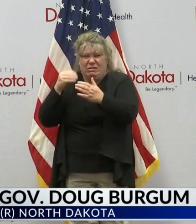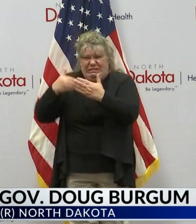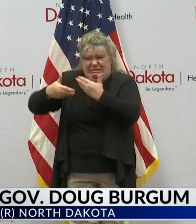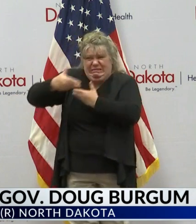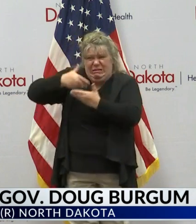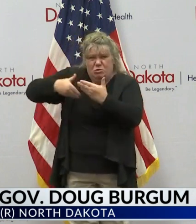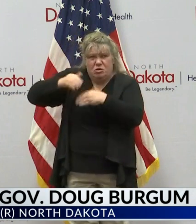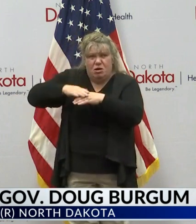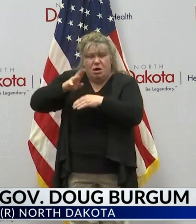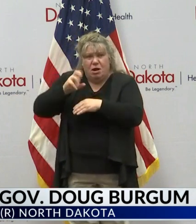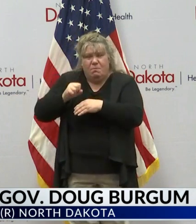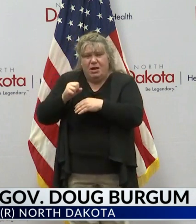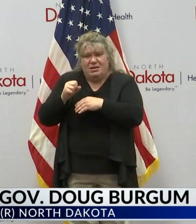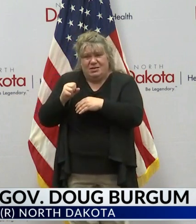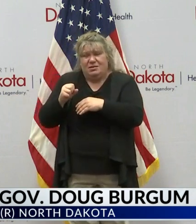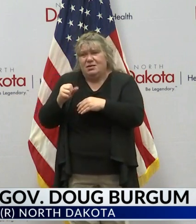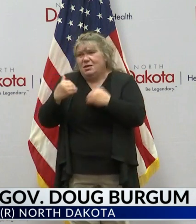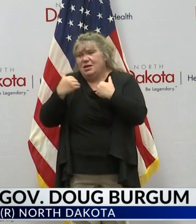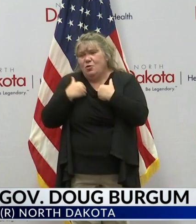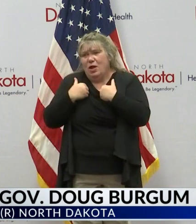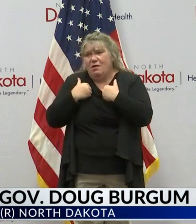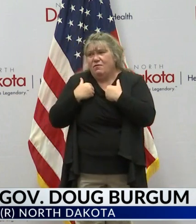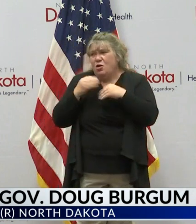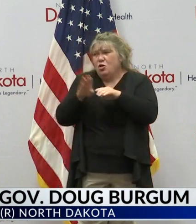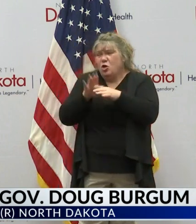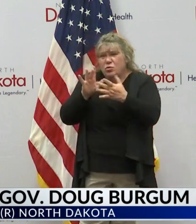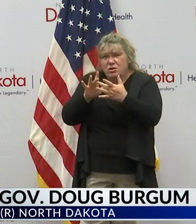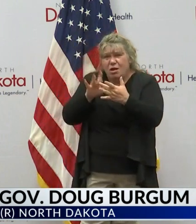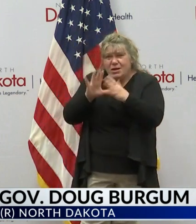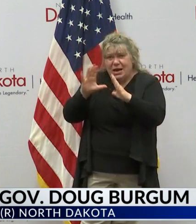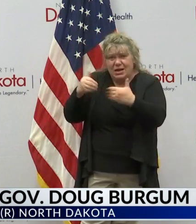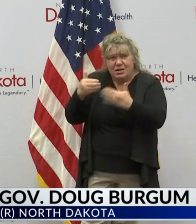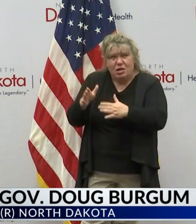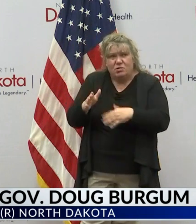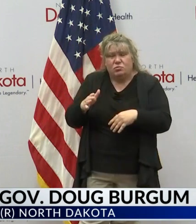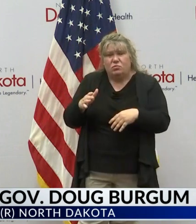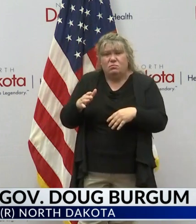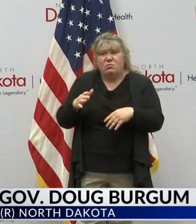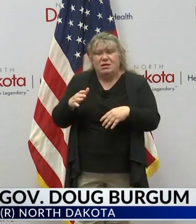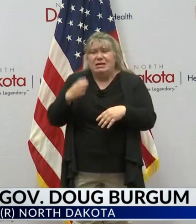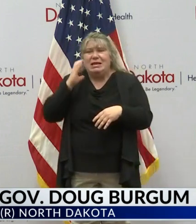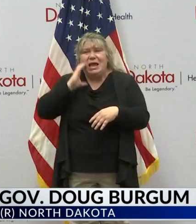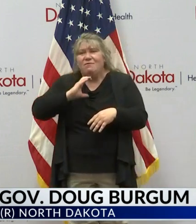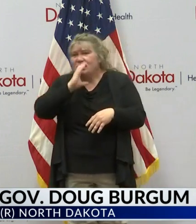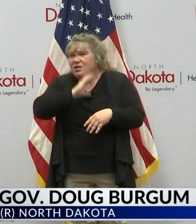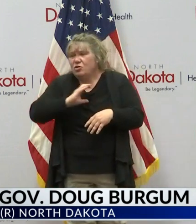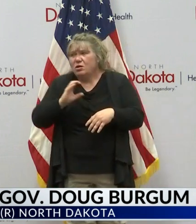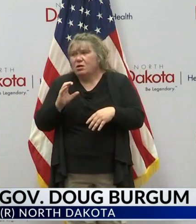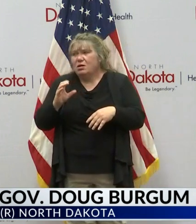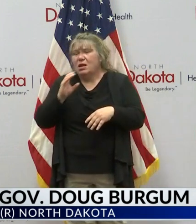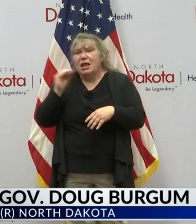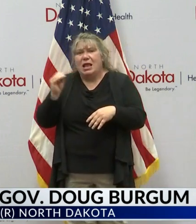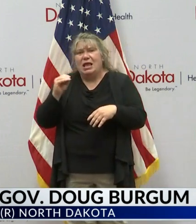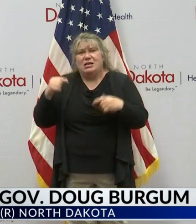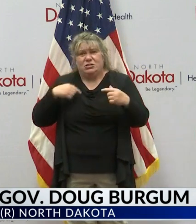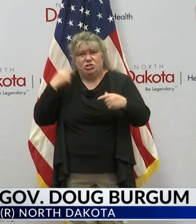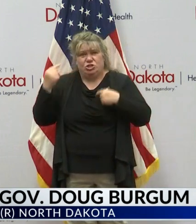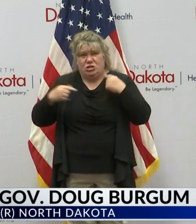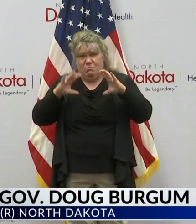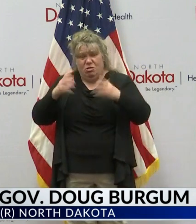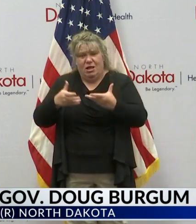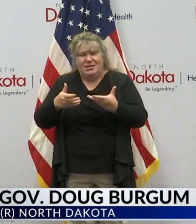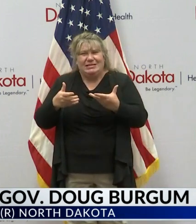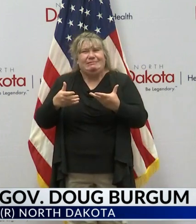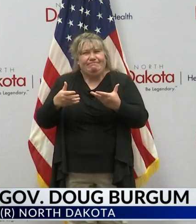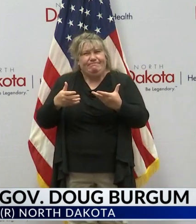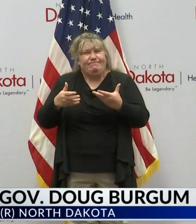on a bus, you've got close contact in a classroom, cafeteria, and gym classes. And so then